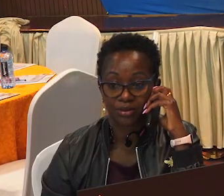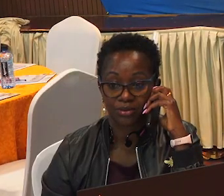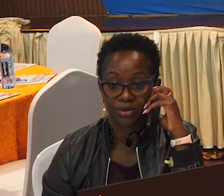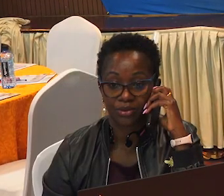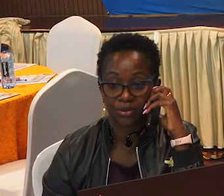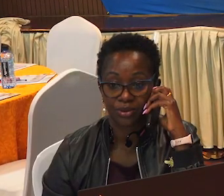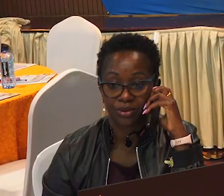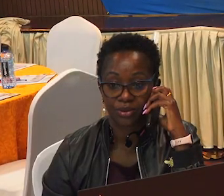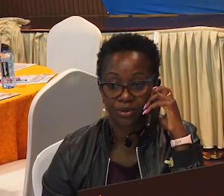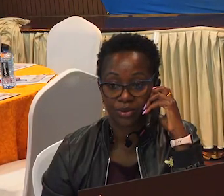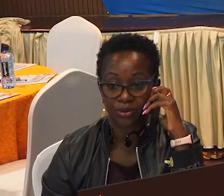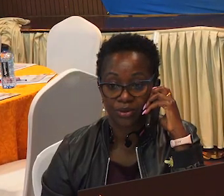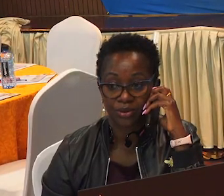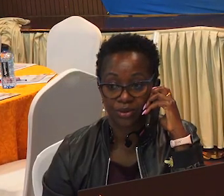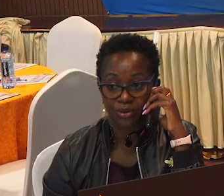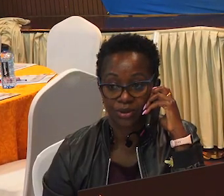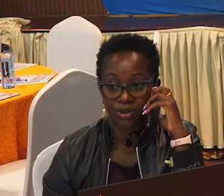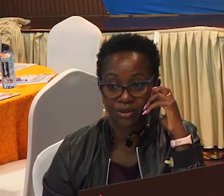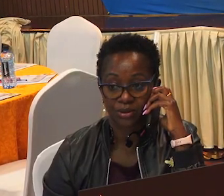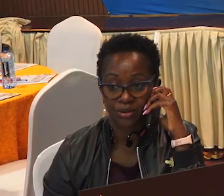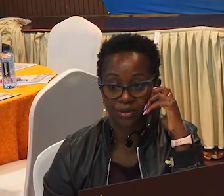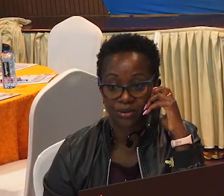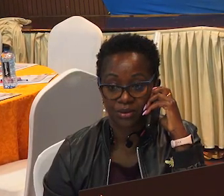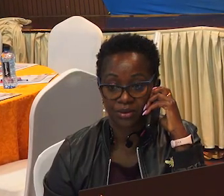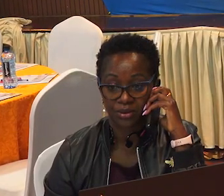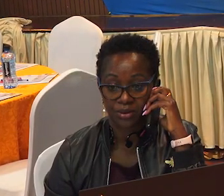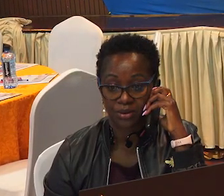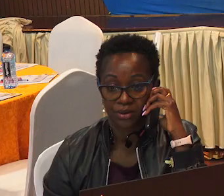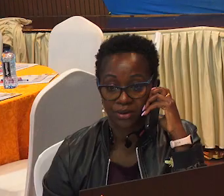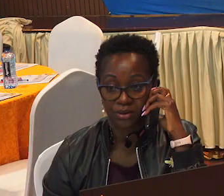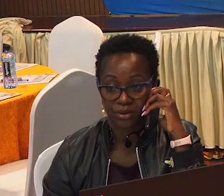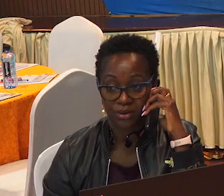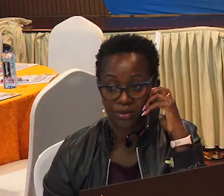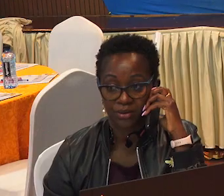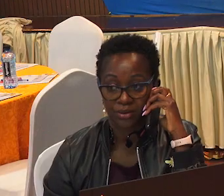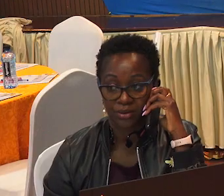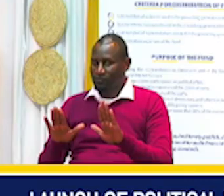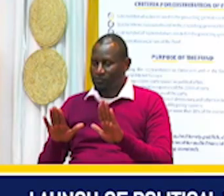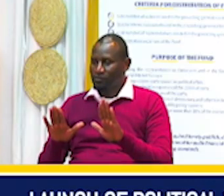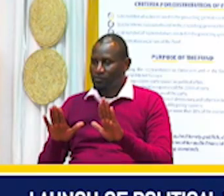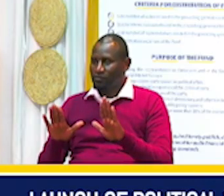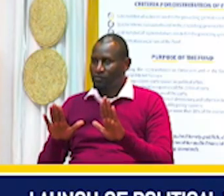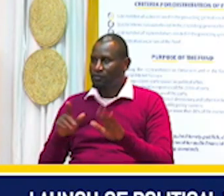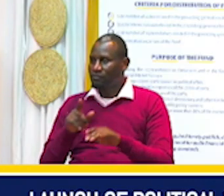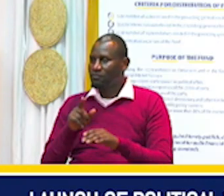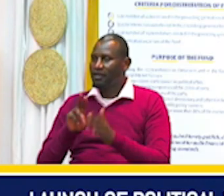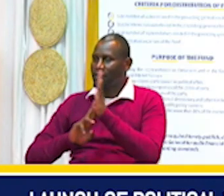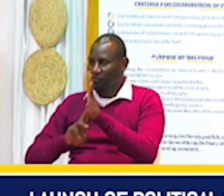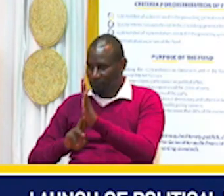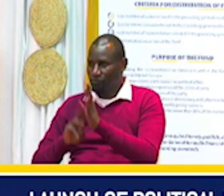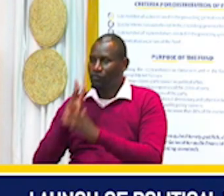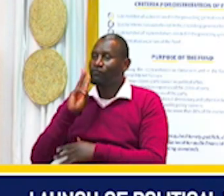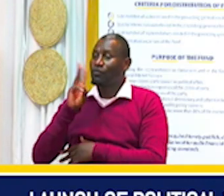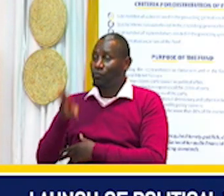of the registered voters in the last election. That means you are a significant interest group and you are a significant representation of the